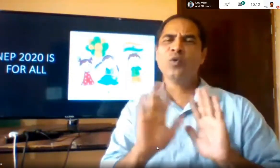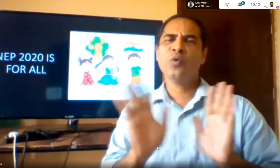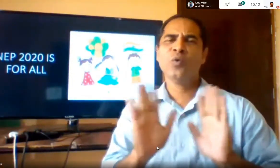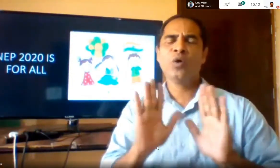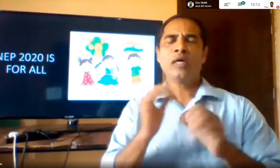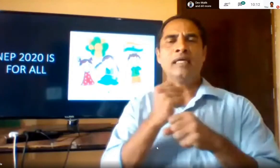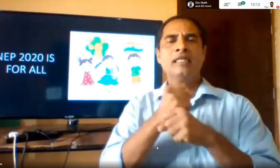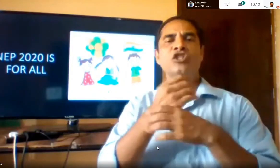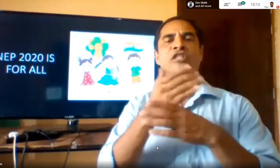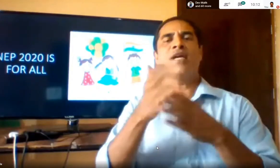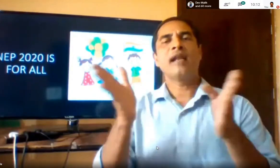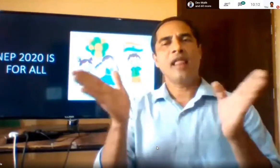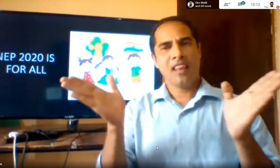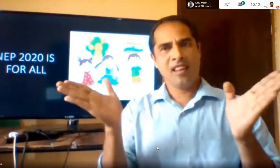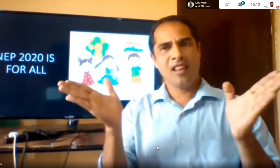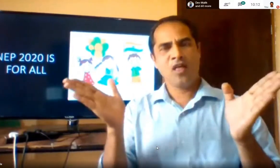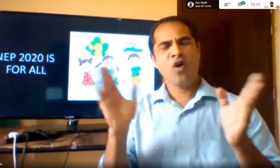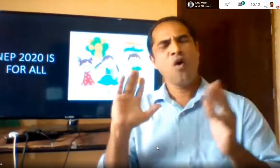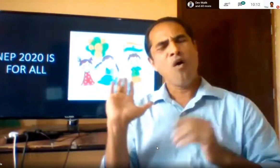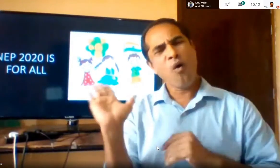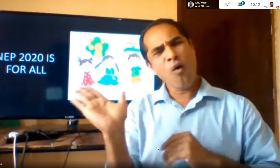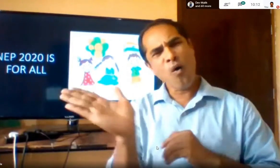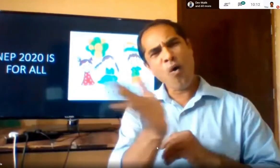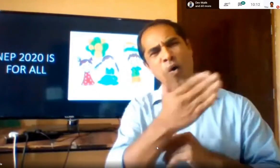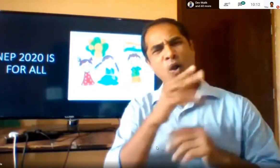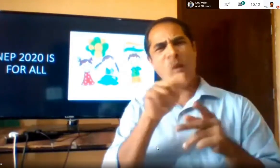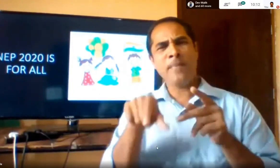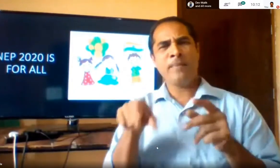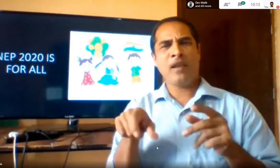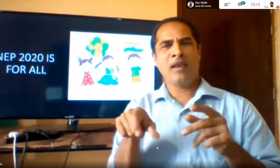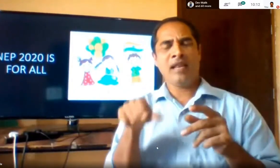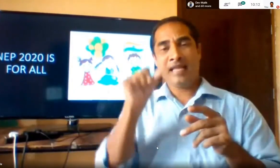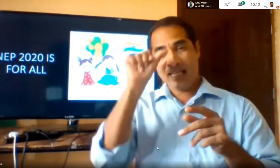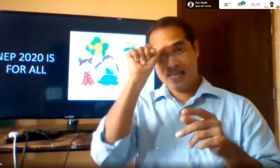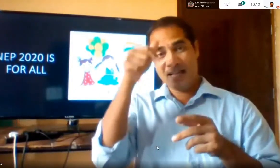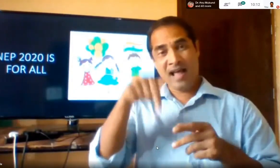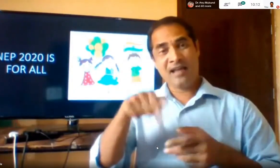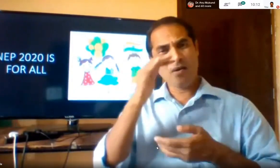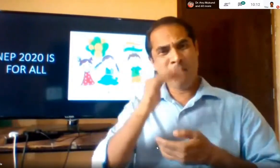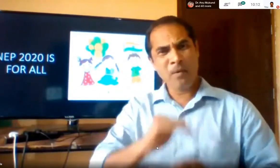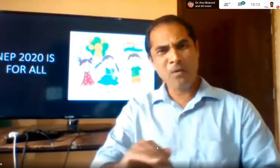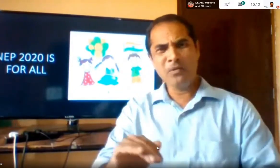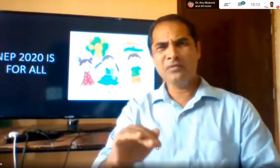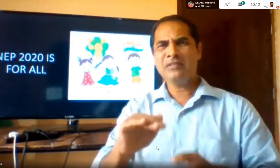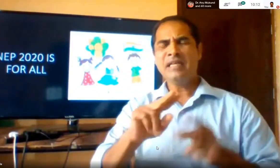So National Education 2020 is a general policy, is focusing on everyone in India,